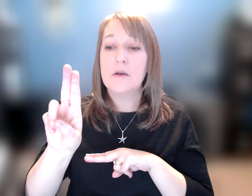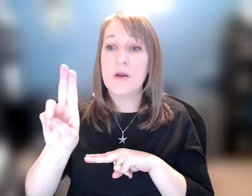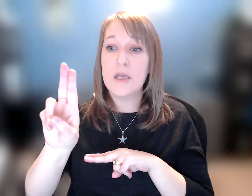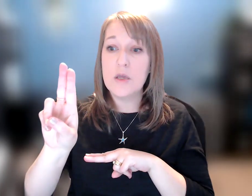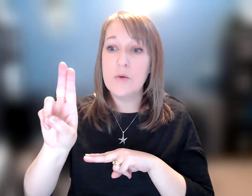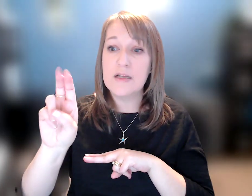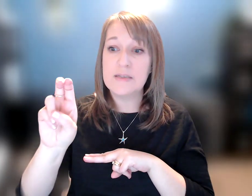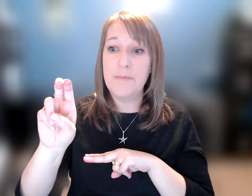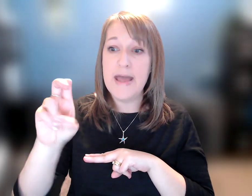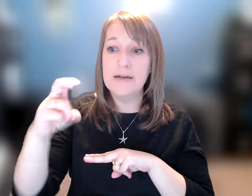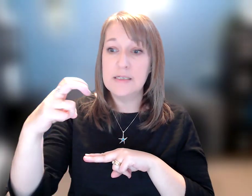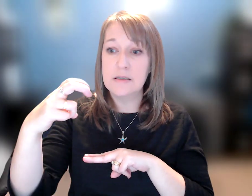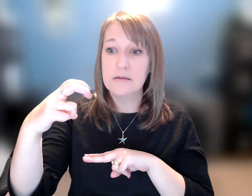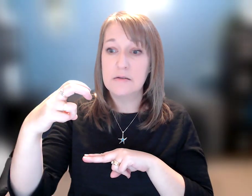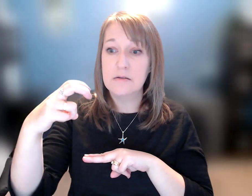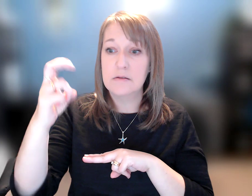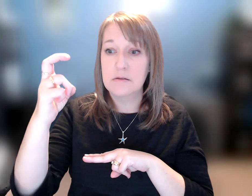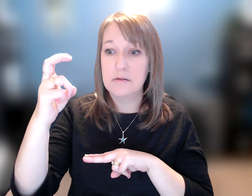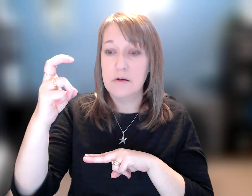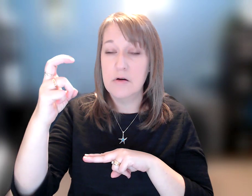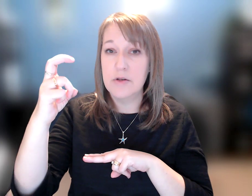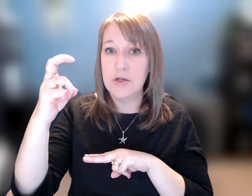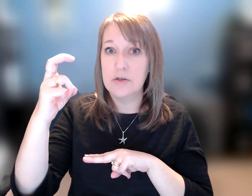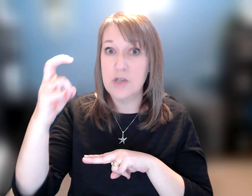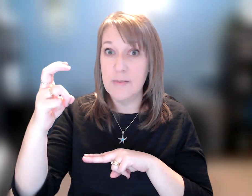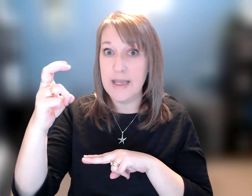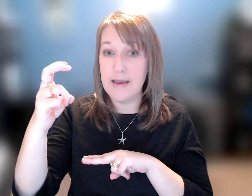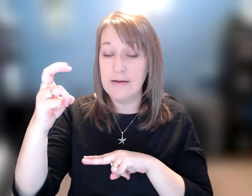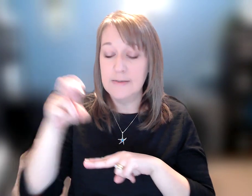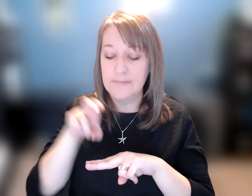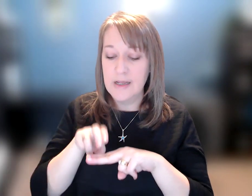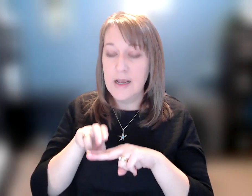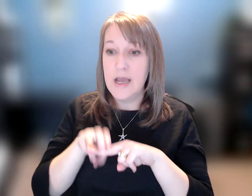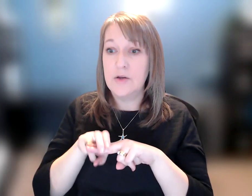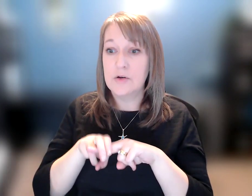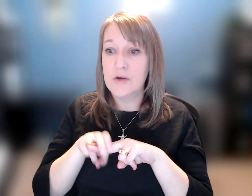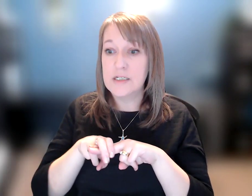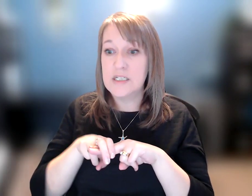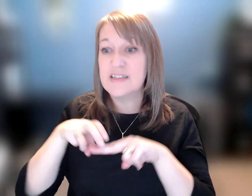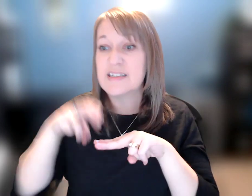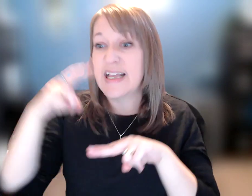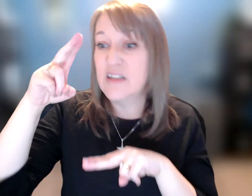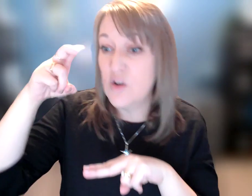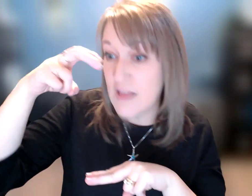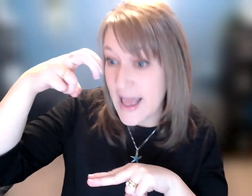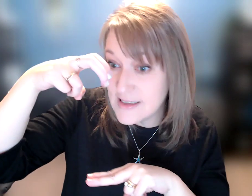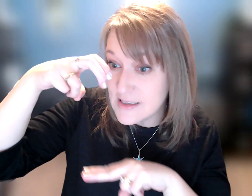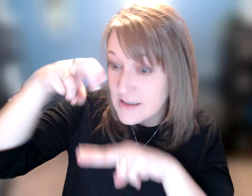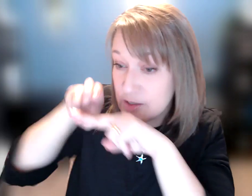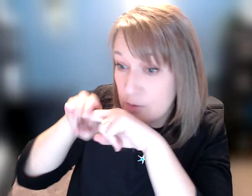want a U that's bent on your dominant hand, and you're going to, this is like little legs, you're going